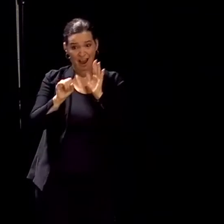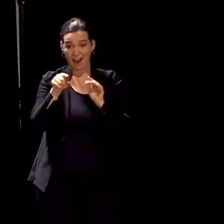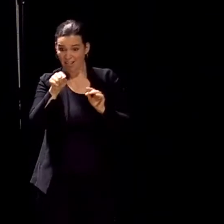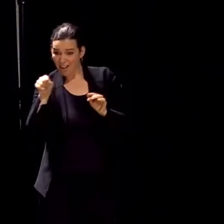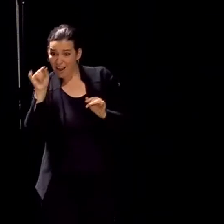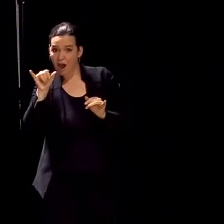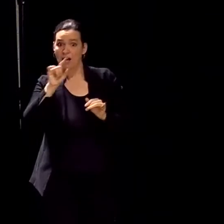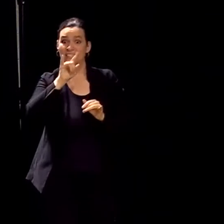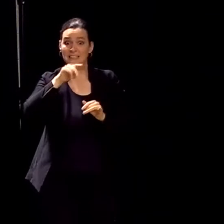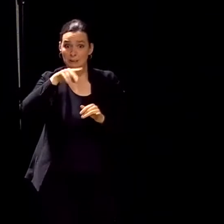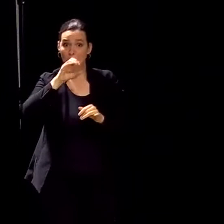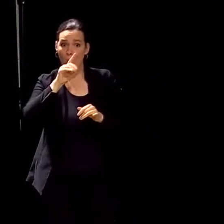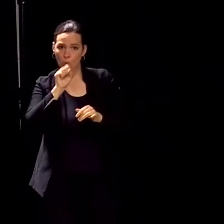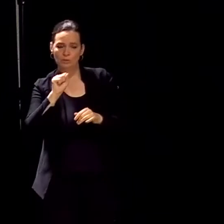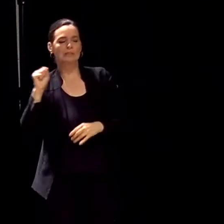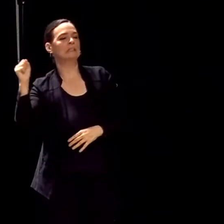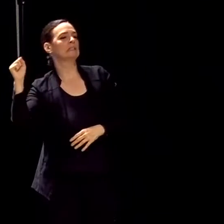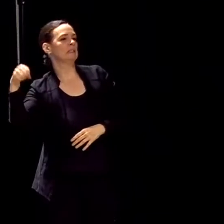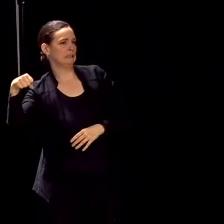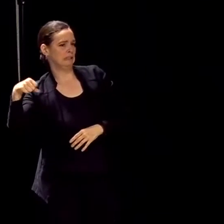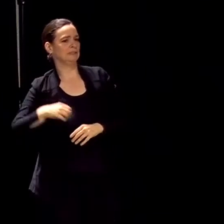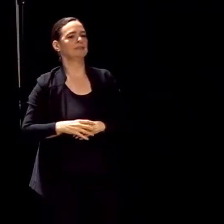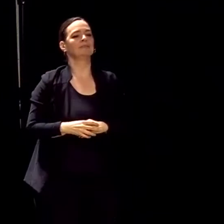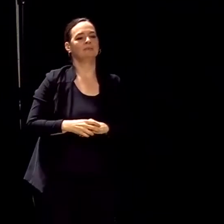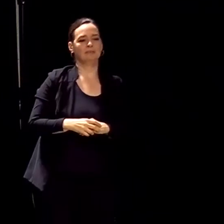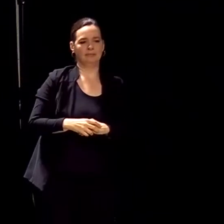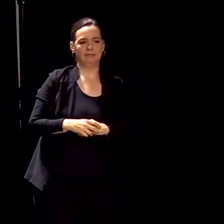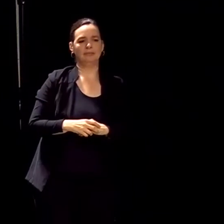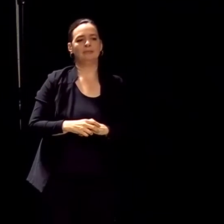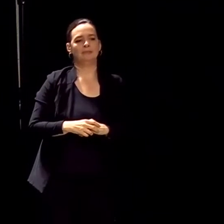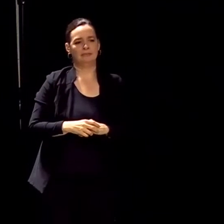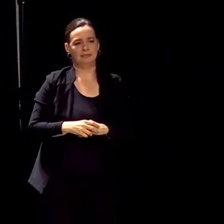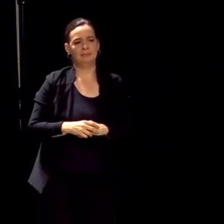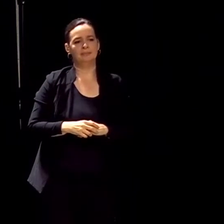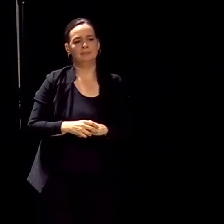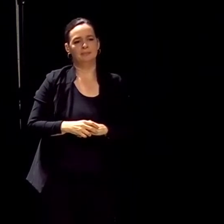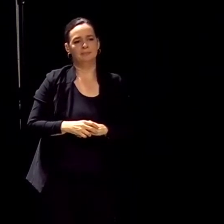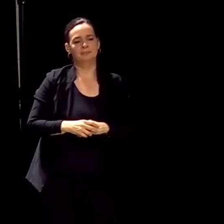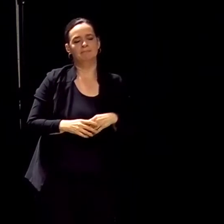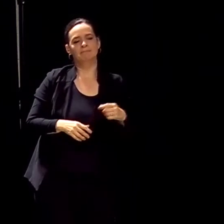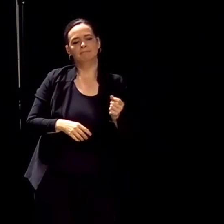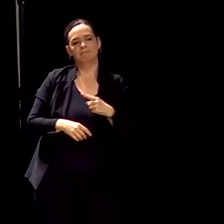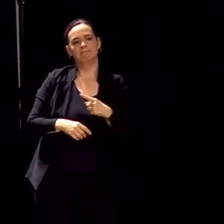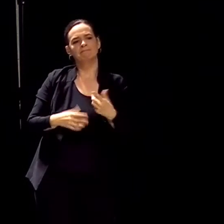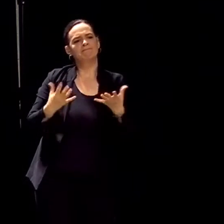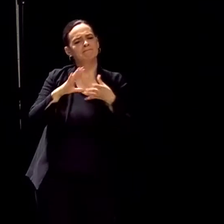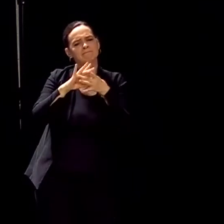lightly, what's your message to them, to everyone? Well, we shouldn't take it lightly.